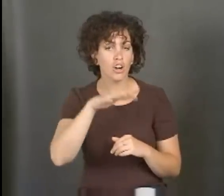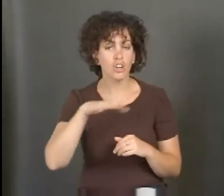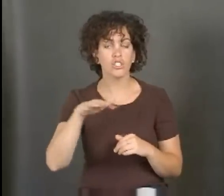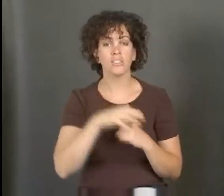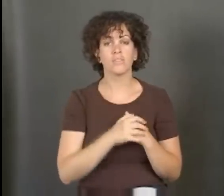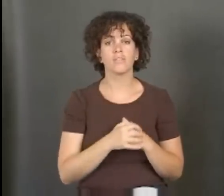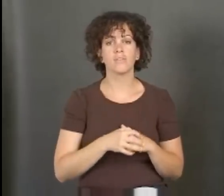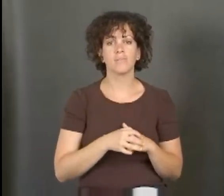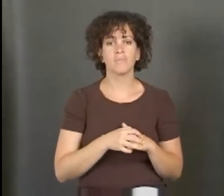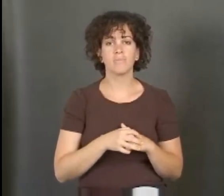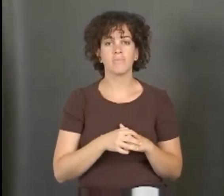Backyard.